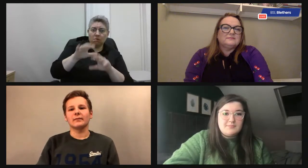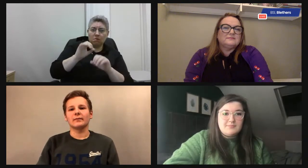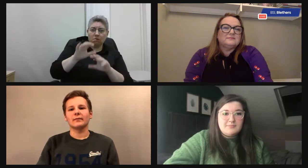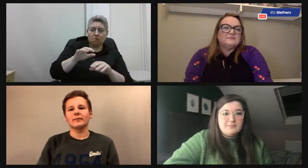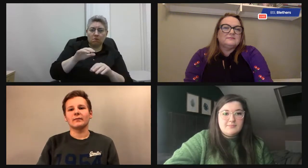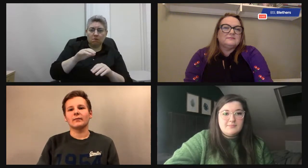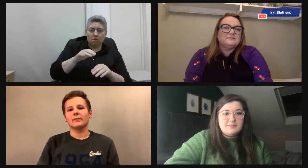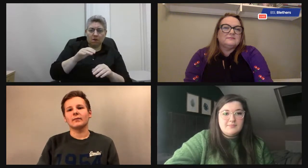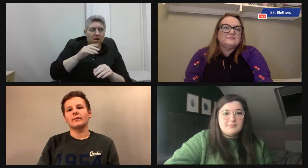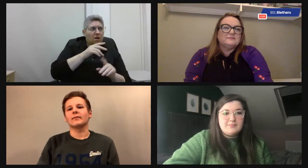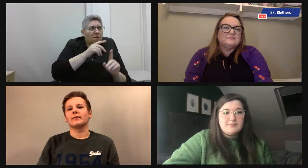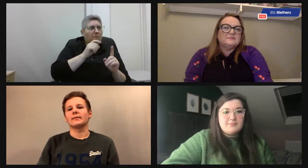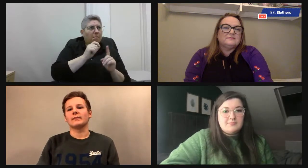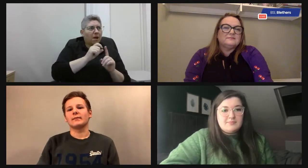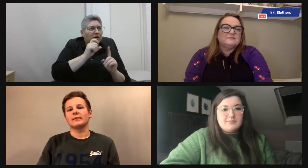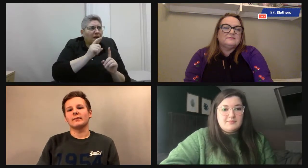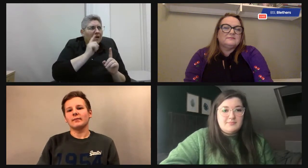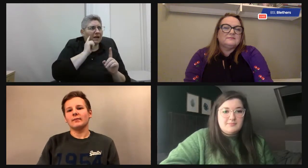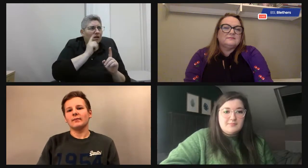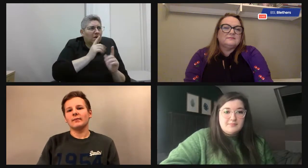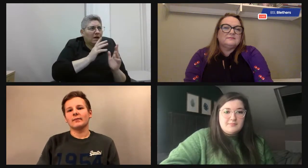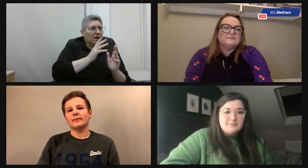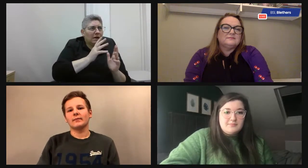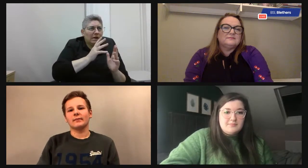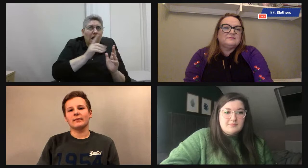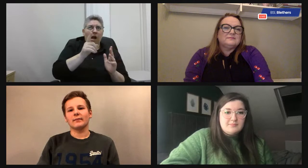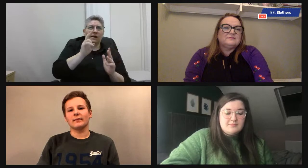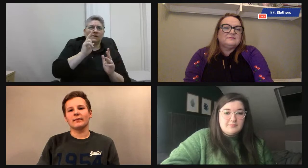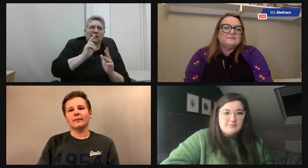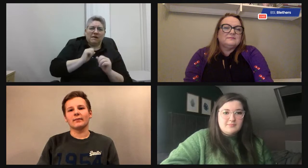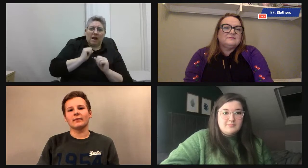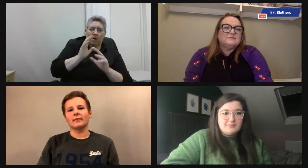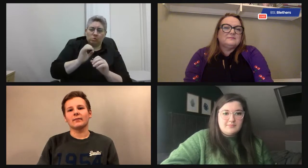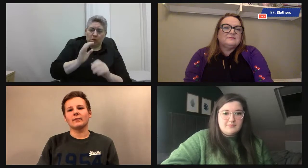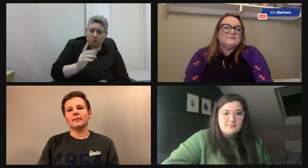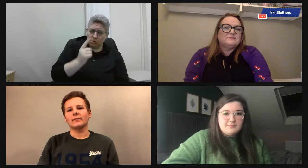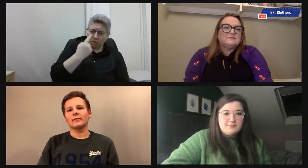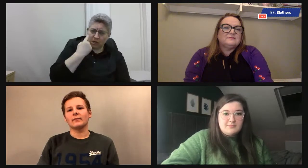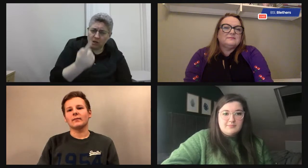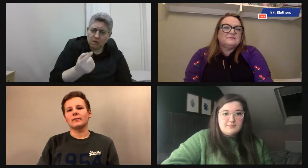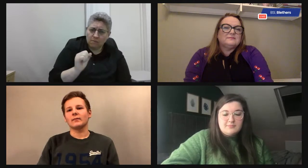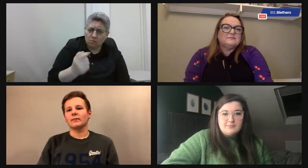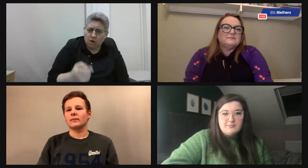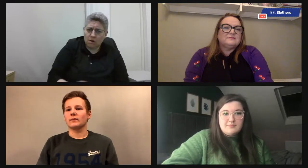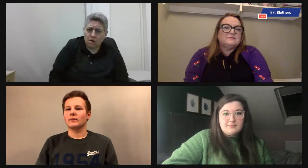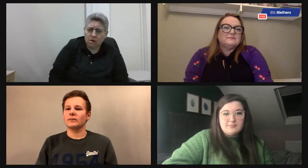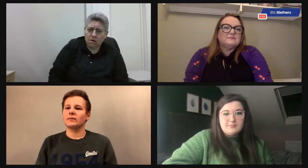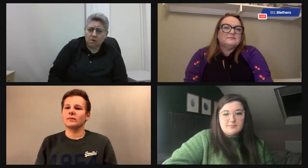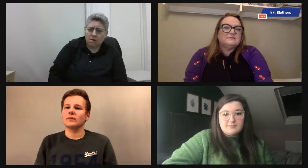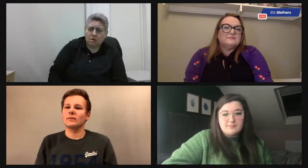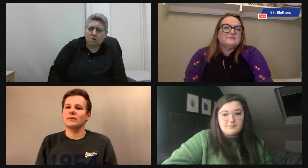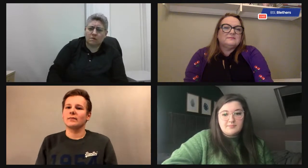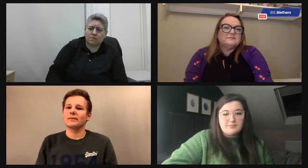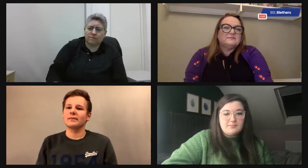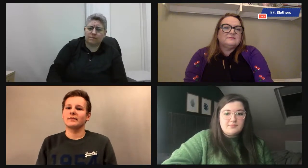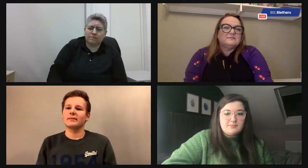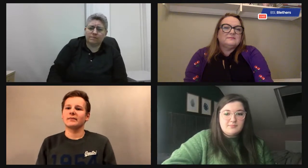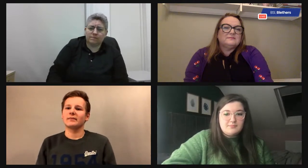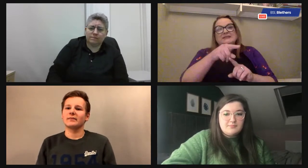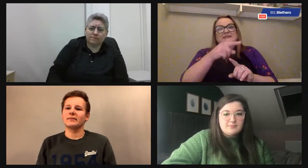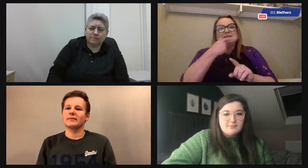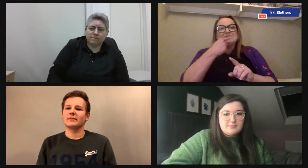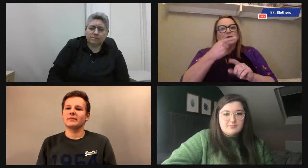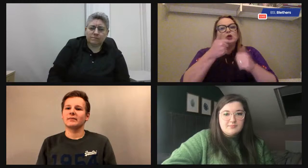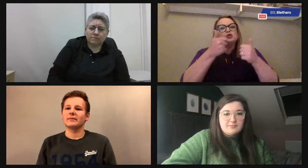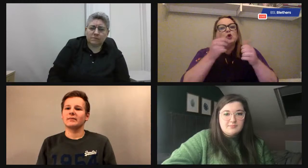project, are there opportunities for deaf people to express themselves there? If there are things they can't turn to their